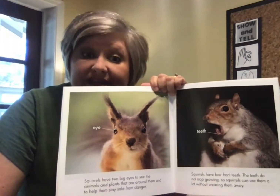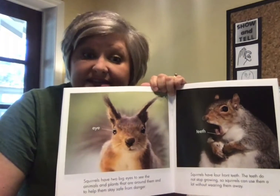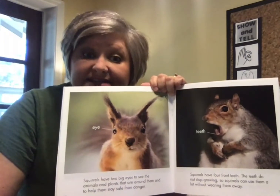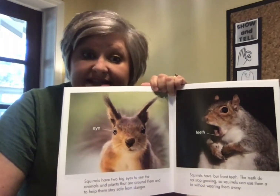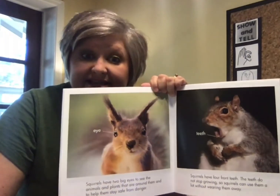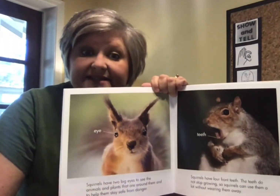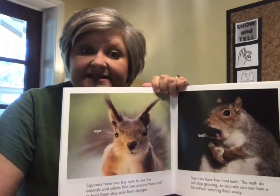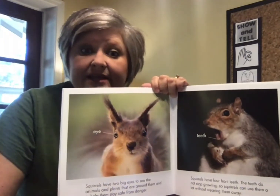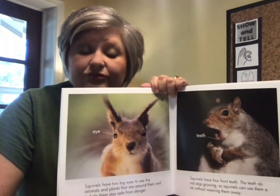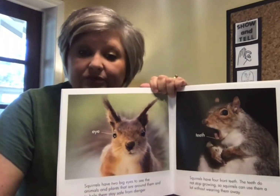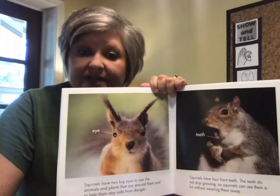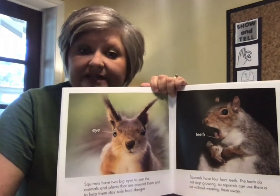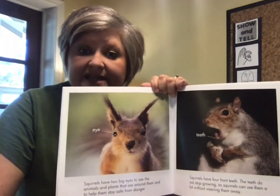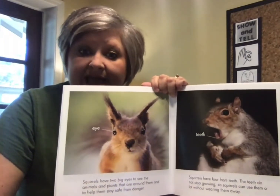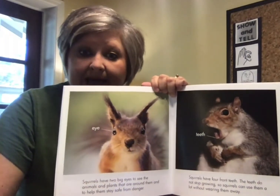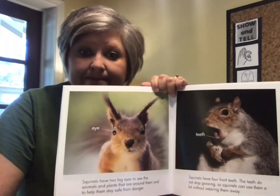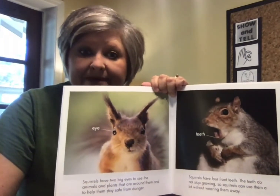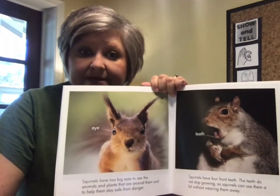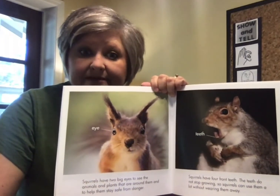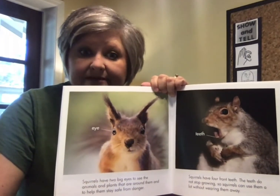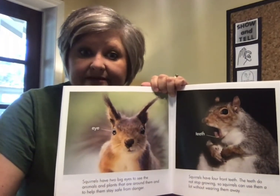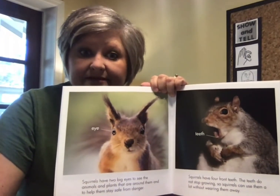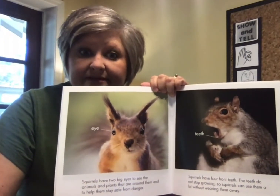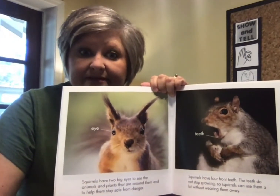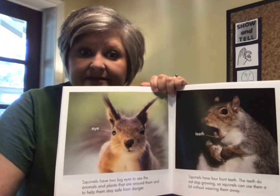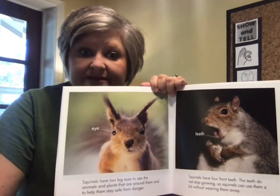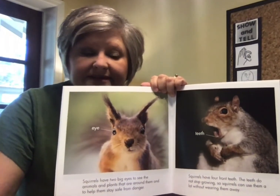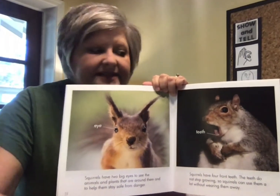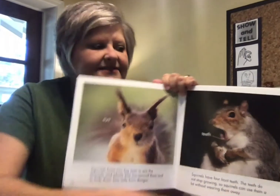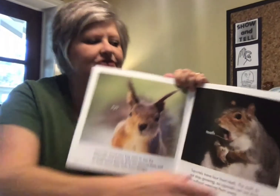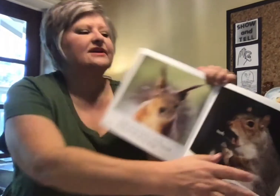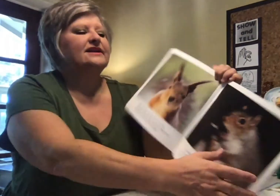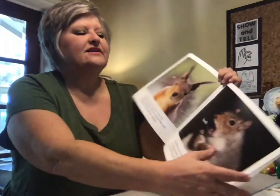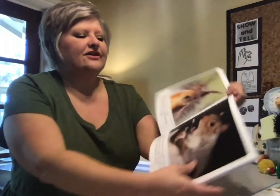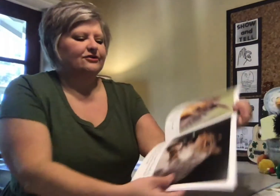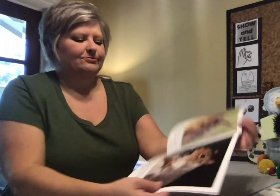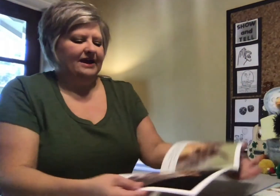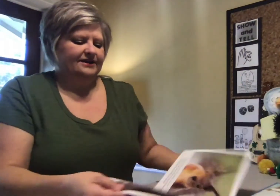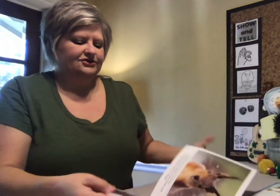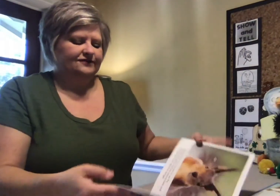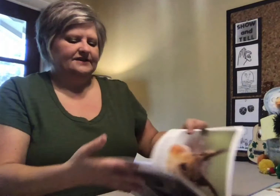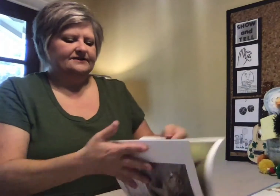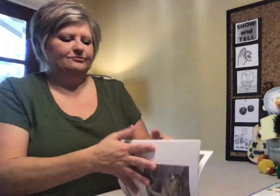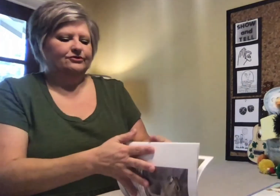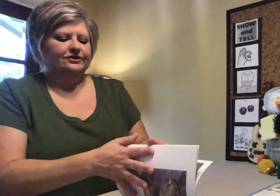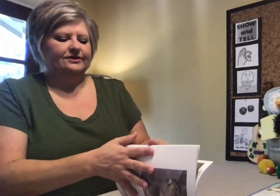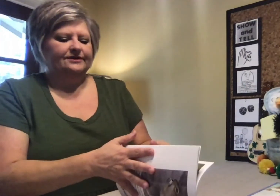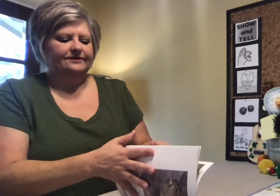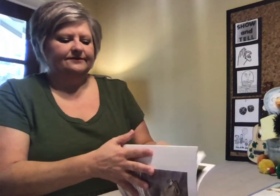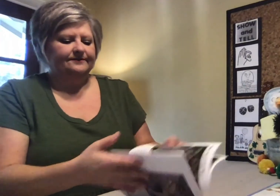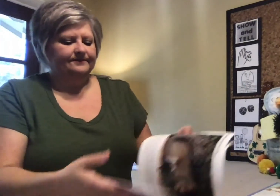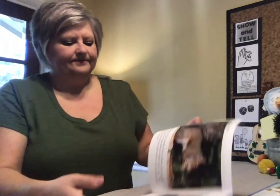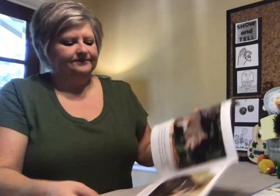These things can really happen. Let's look at another page of this book.